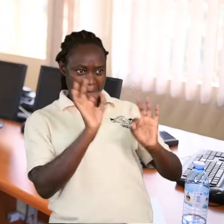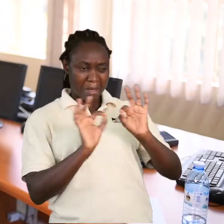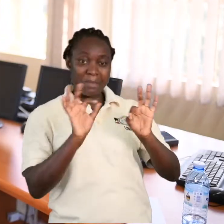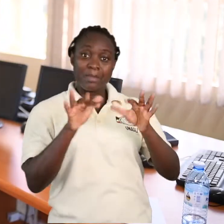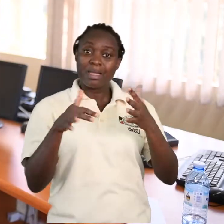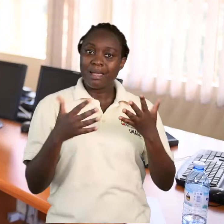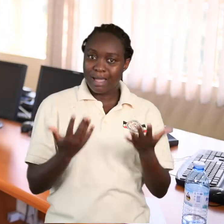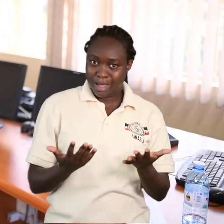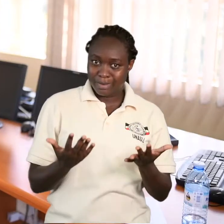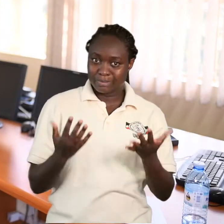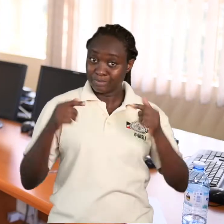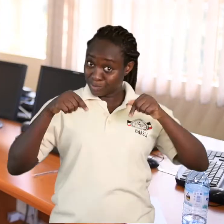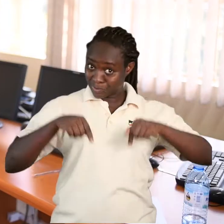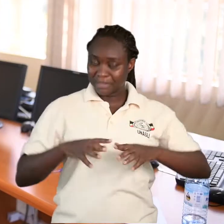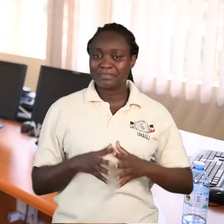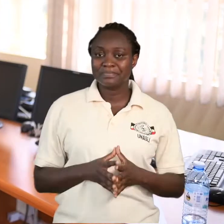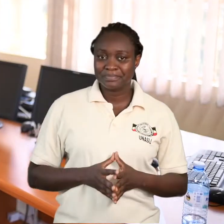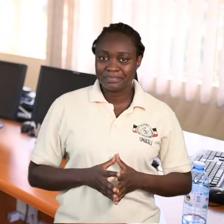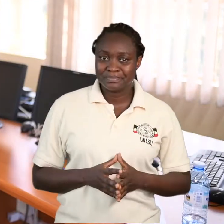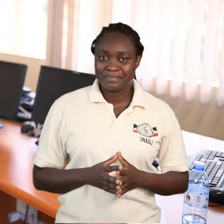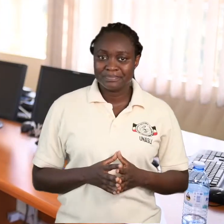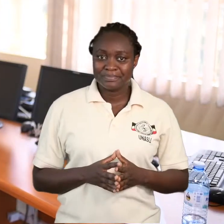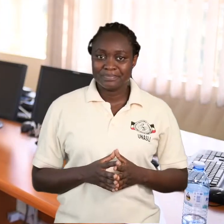art lesson.